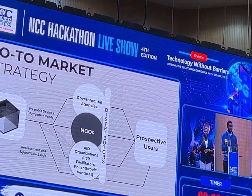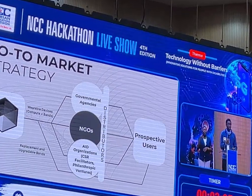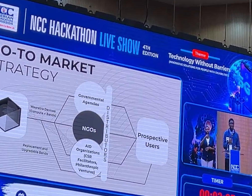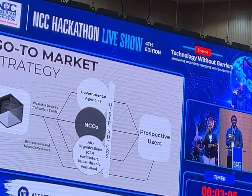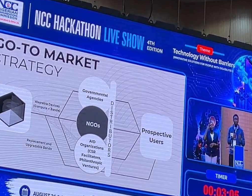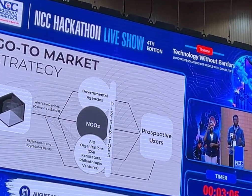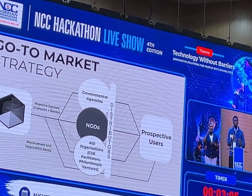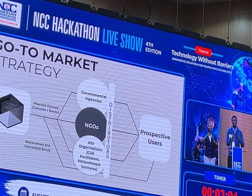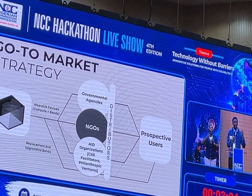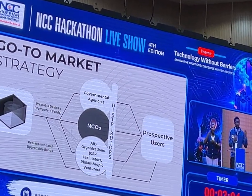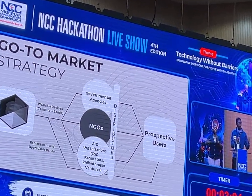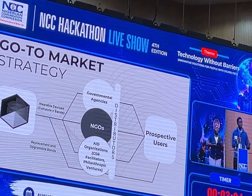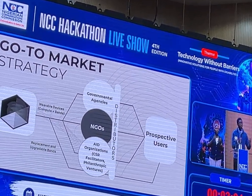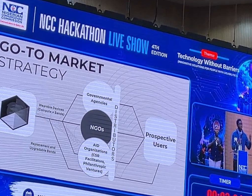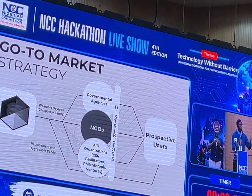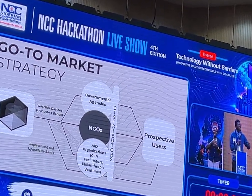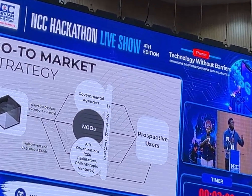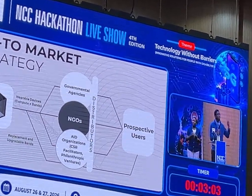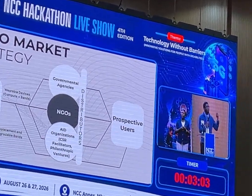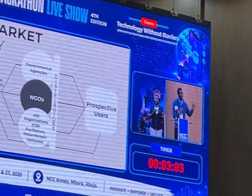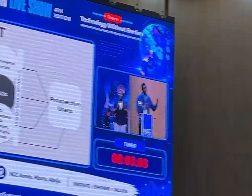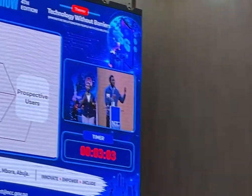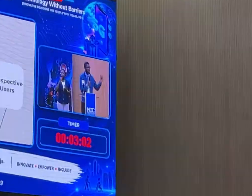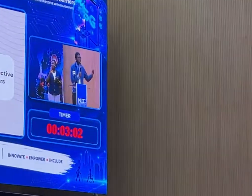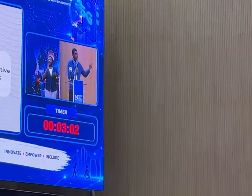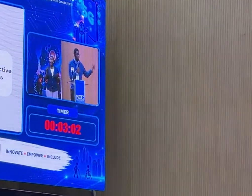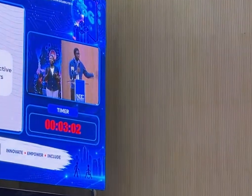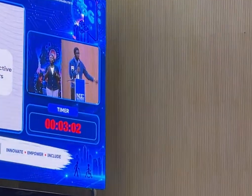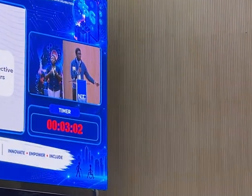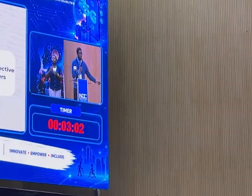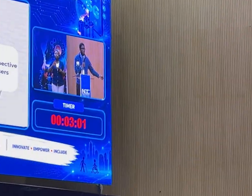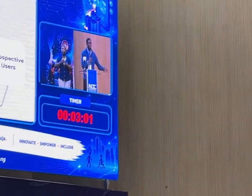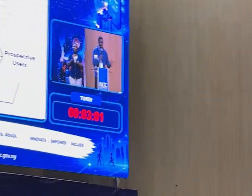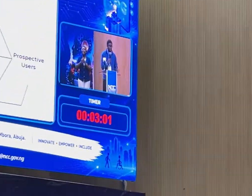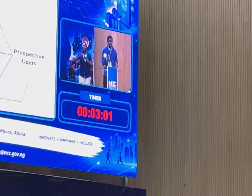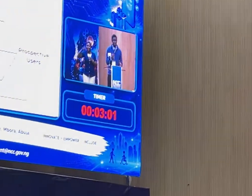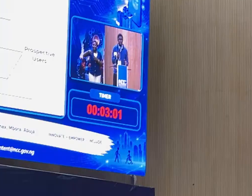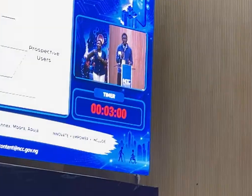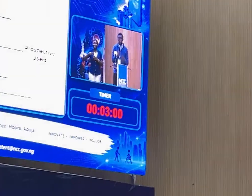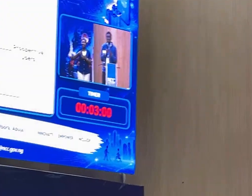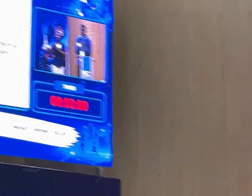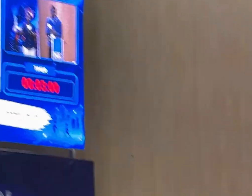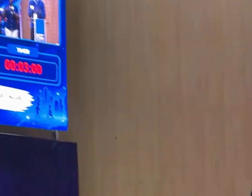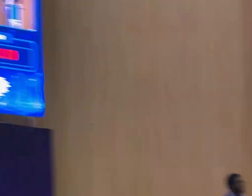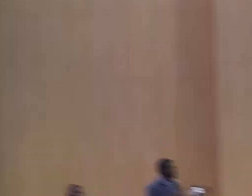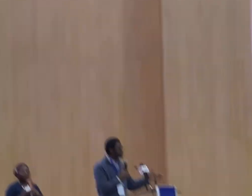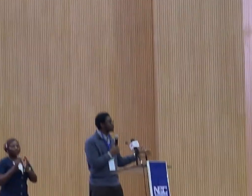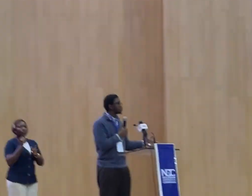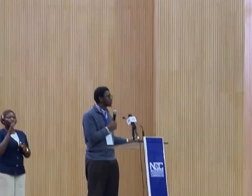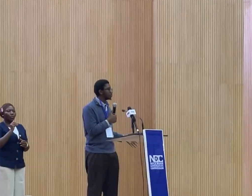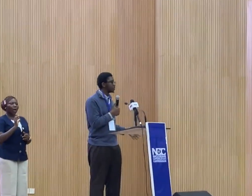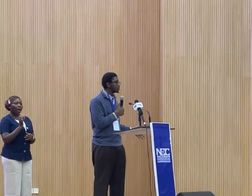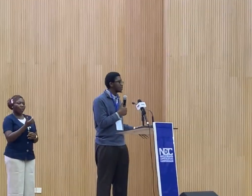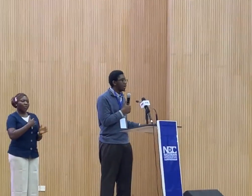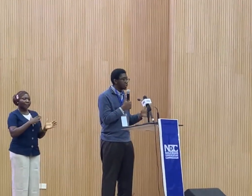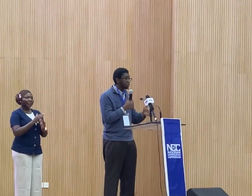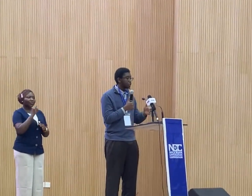that money may not be available to those who actually need the device most. So our solution is using existing